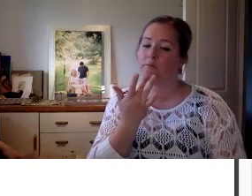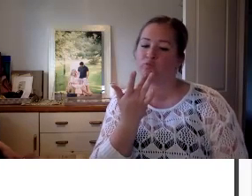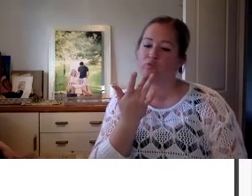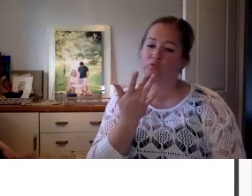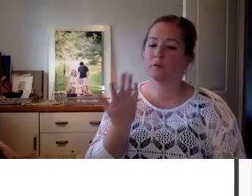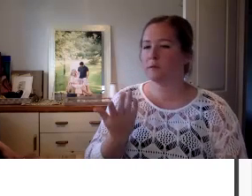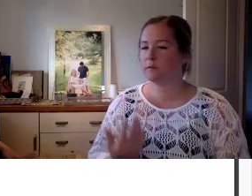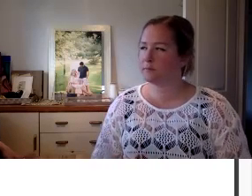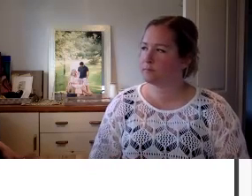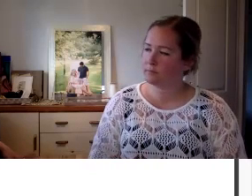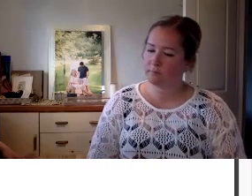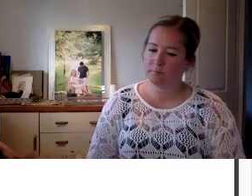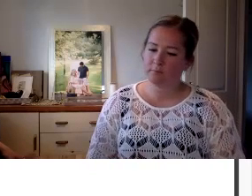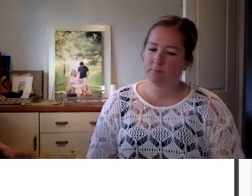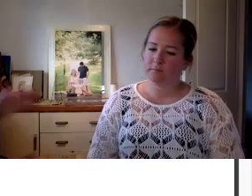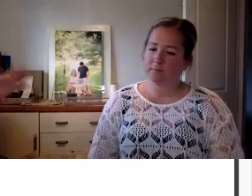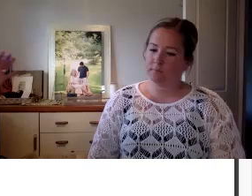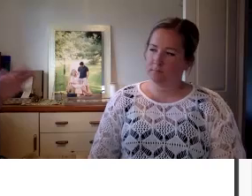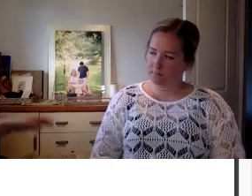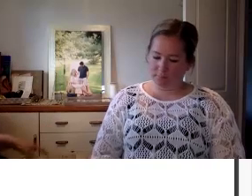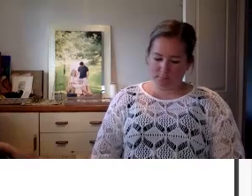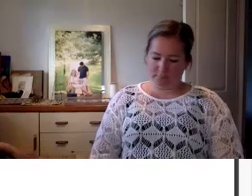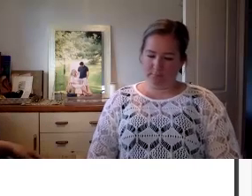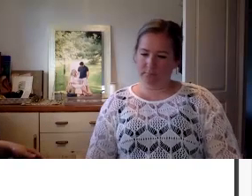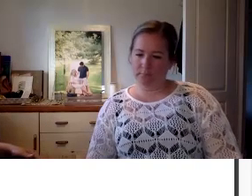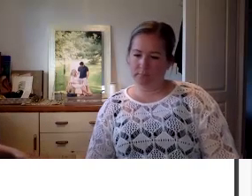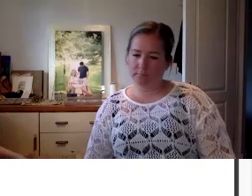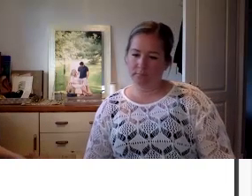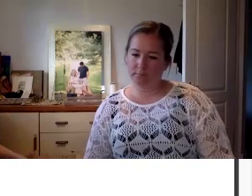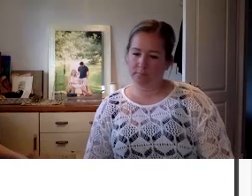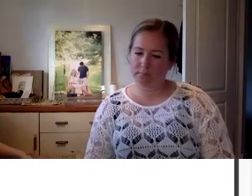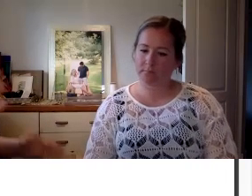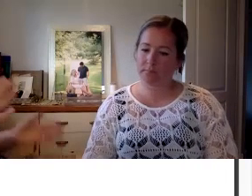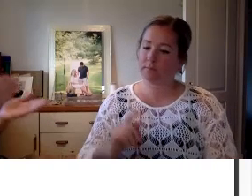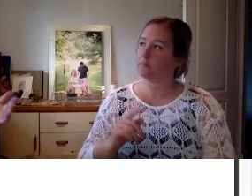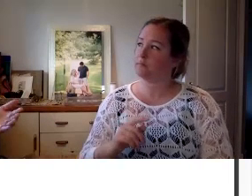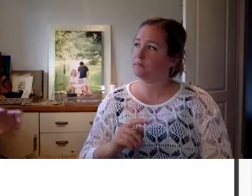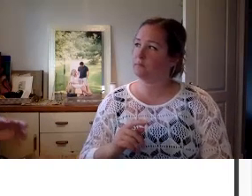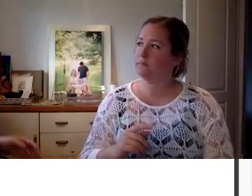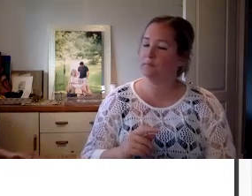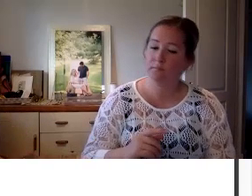My favorite, or I really enjoy it. Make sure you have a great expression on there.